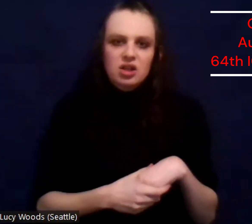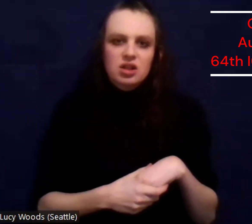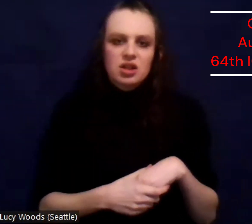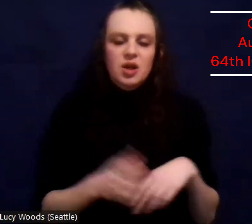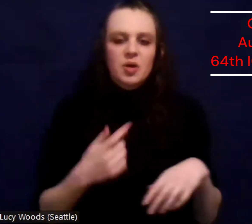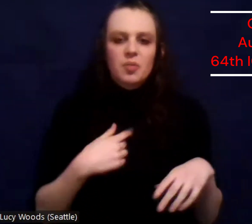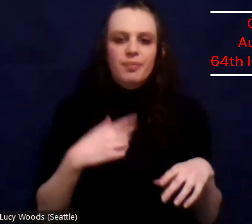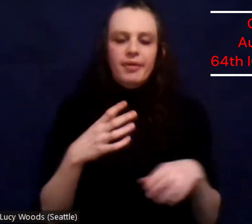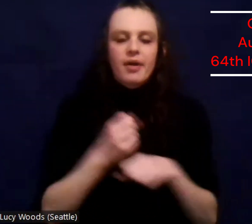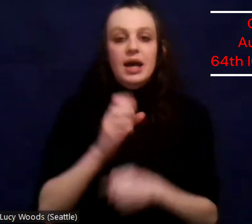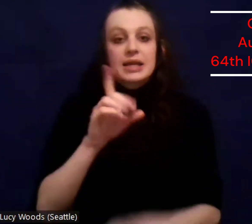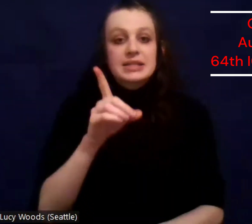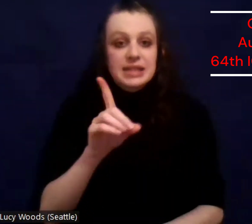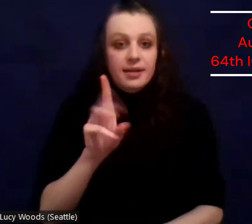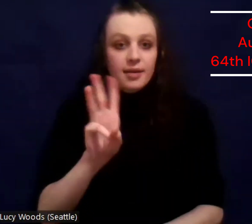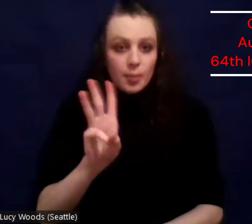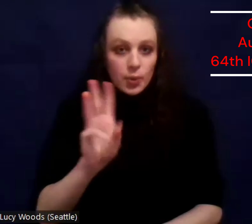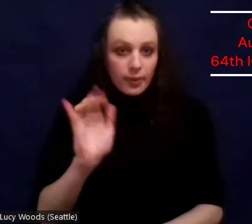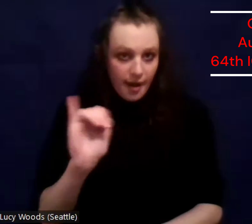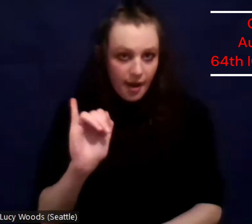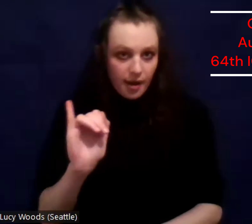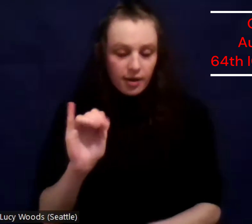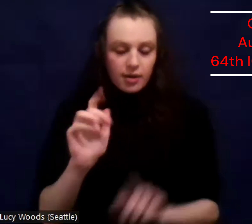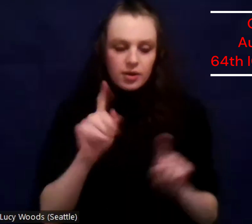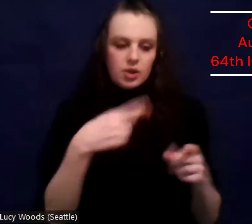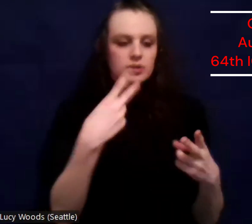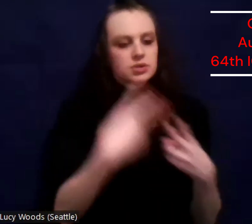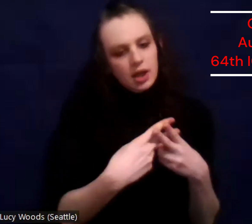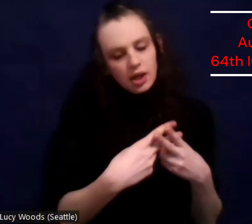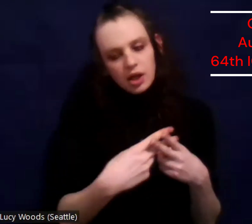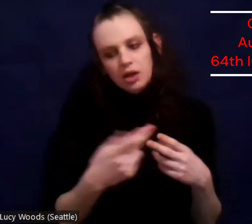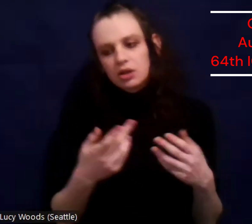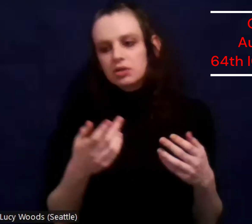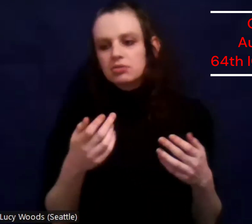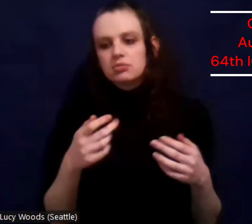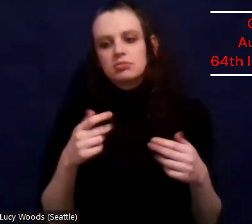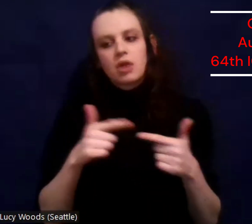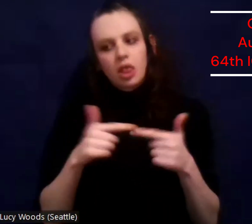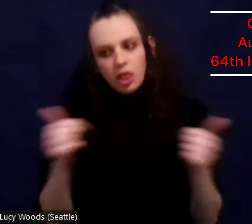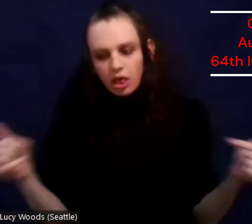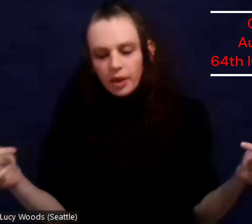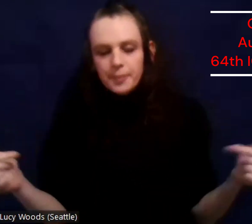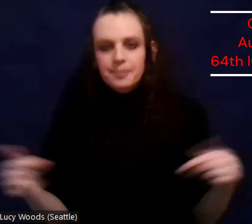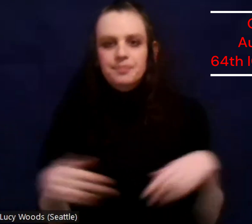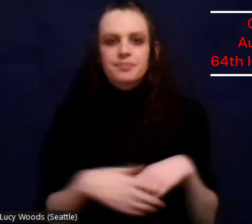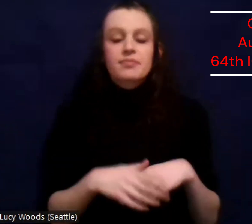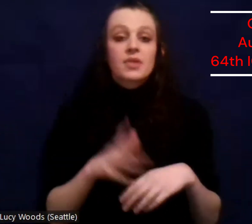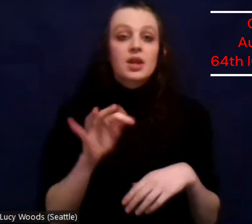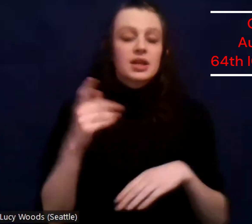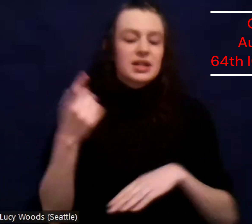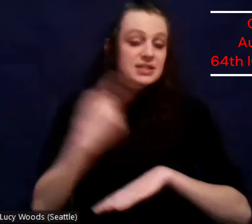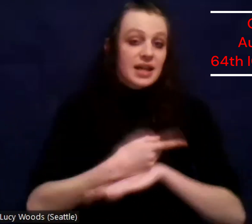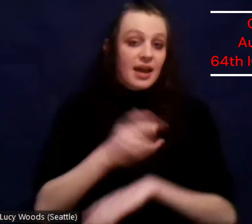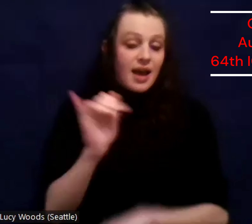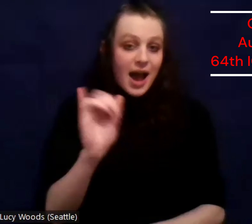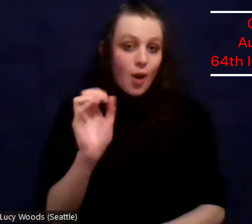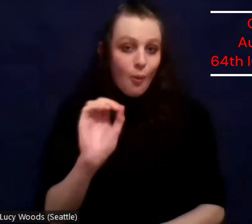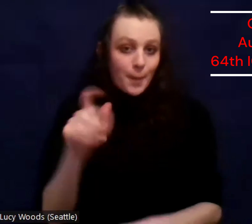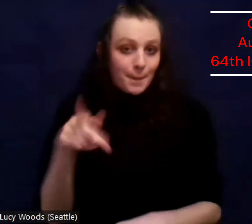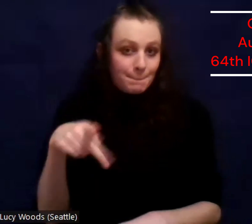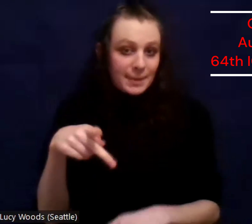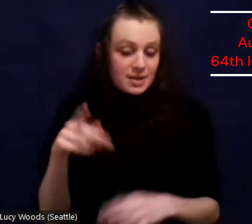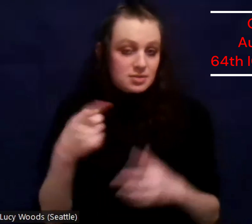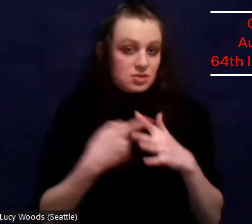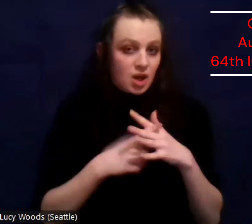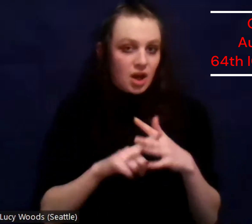DWI, ended up in jail, did all the things. But eventually, when the date of the IOP came, and by the way, you know, I don't